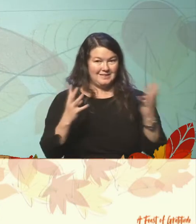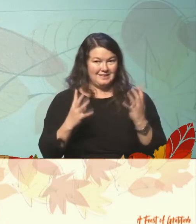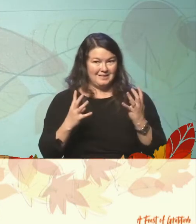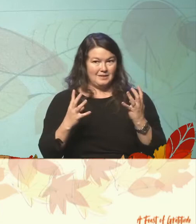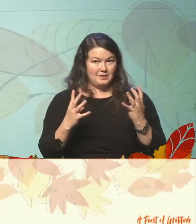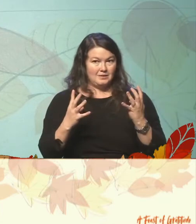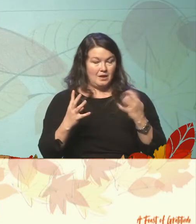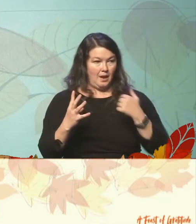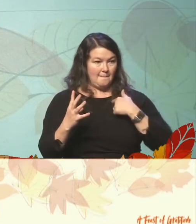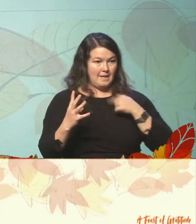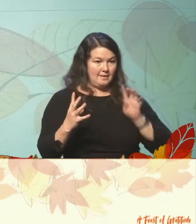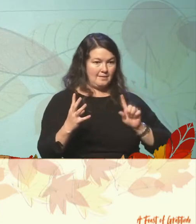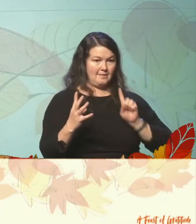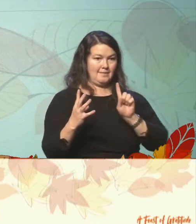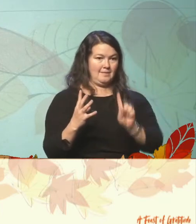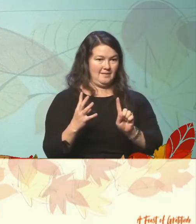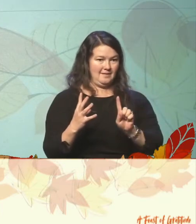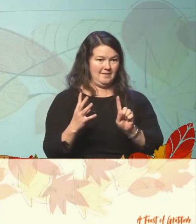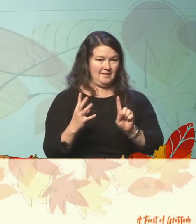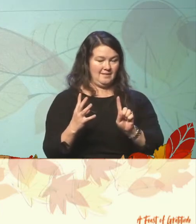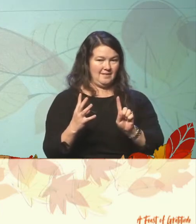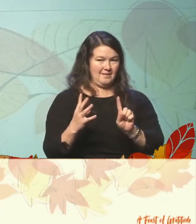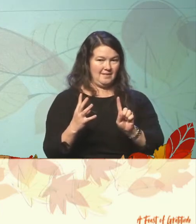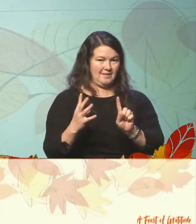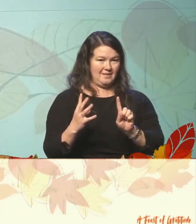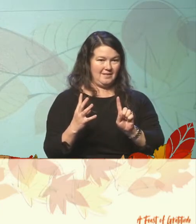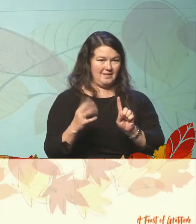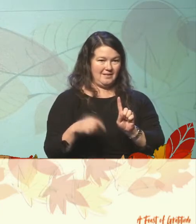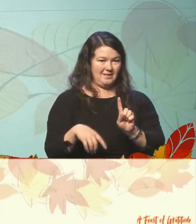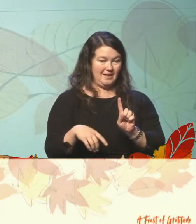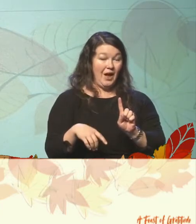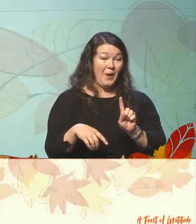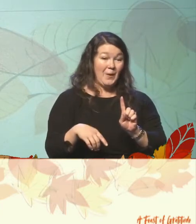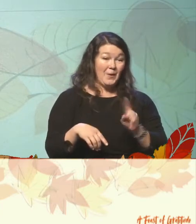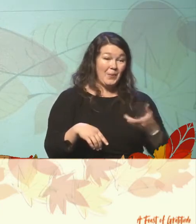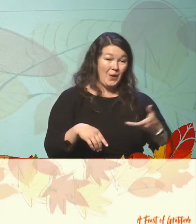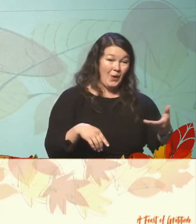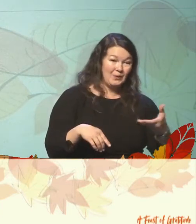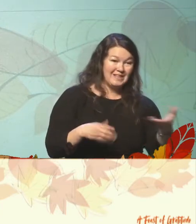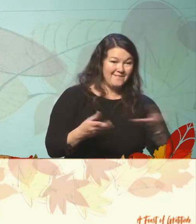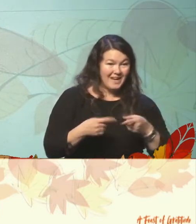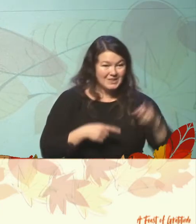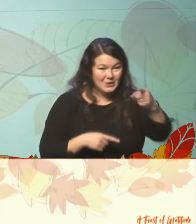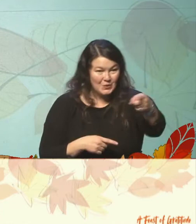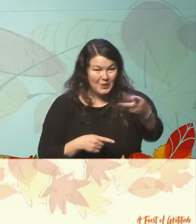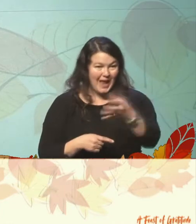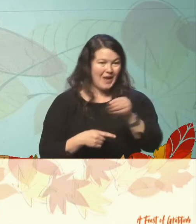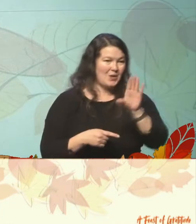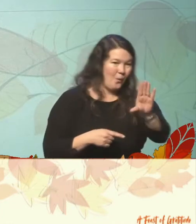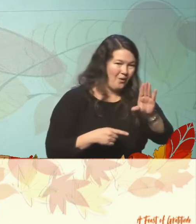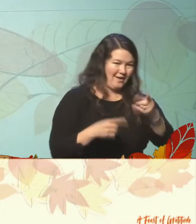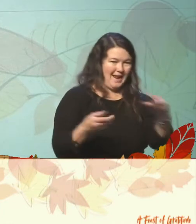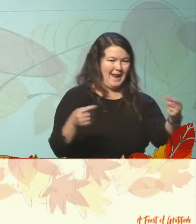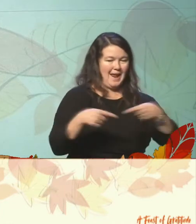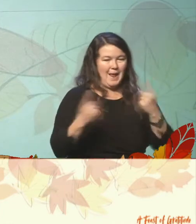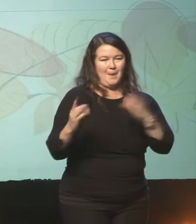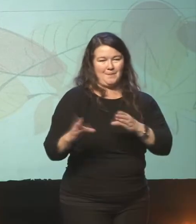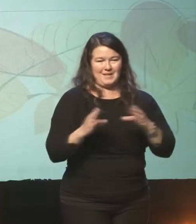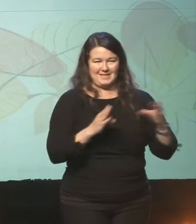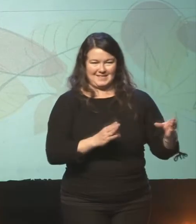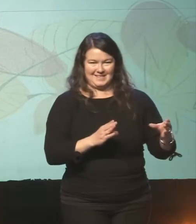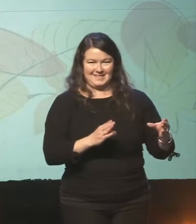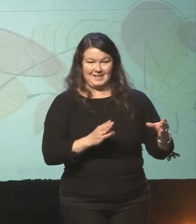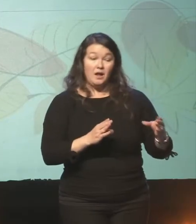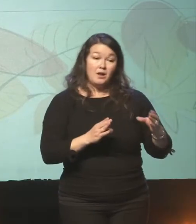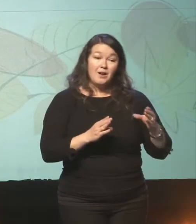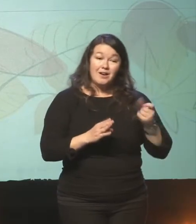along with me. The host invites your enemies to dinner along with you. Something to be aware of here, the host has